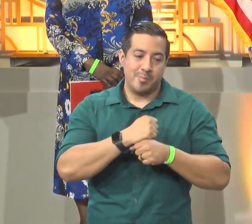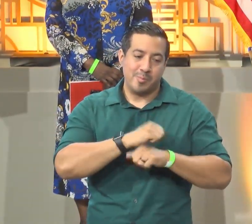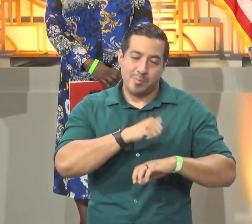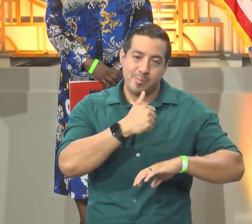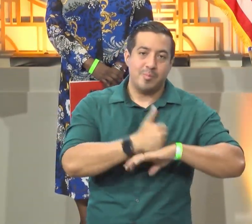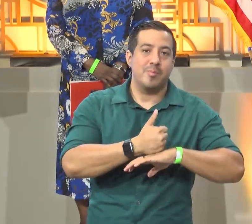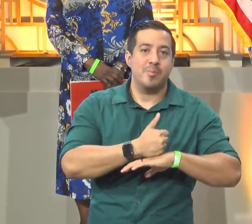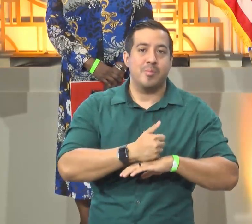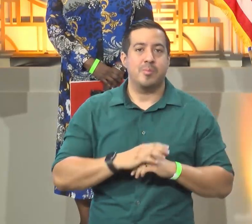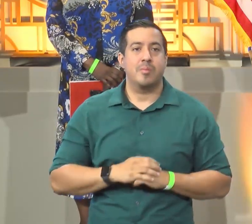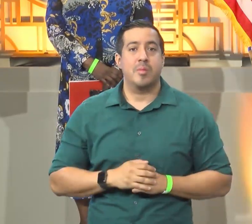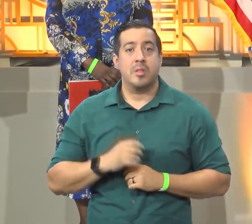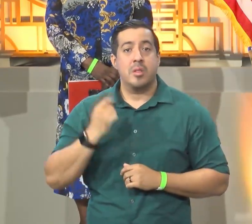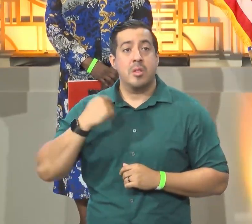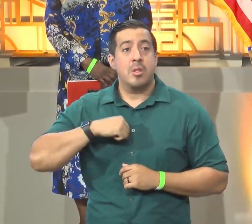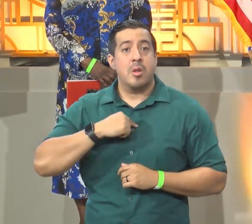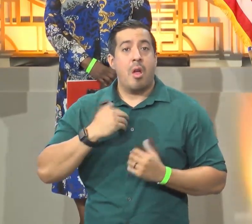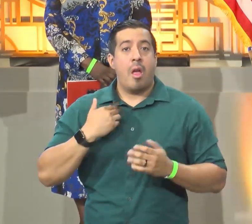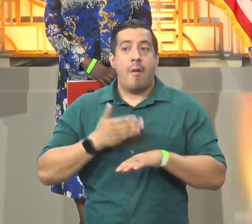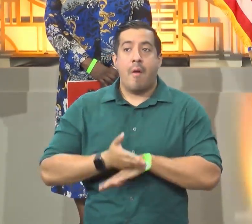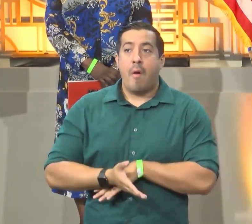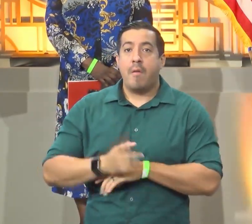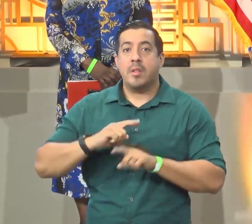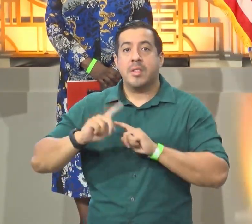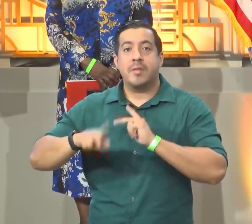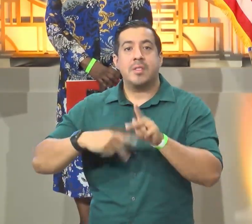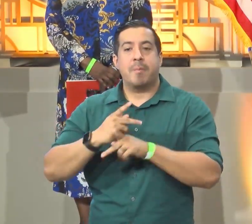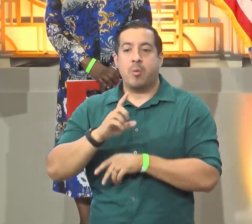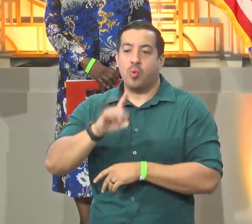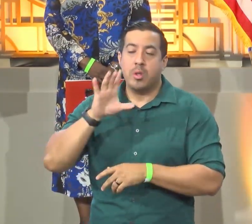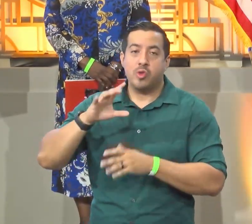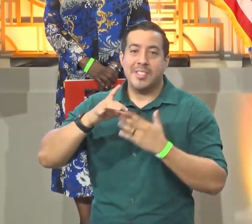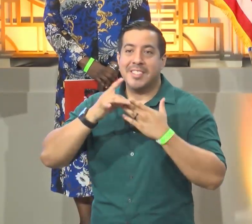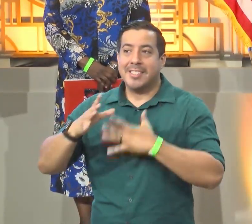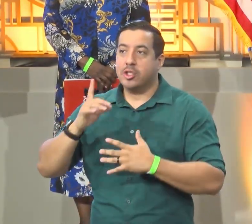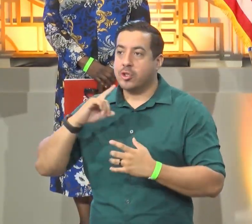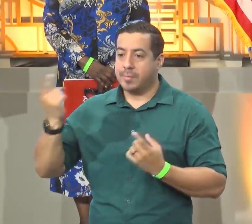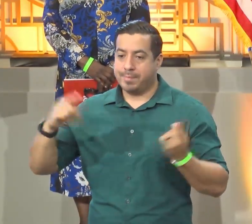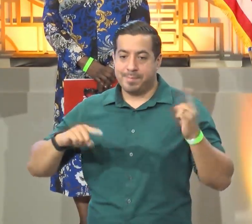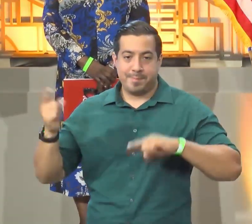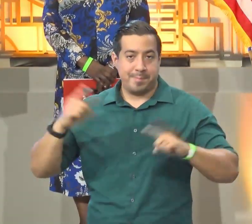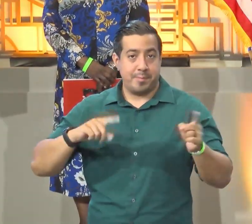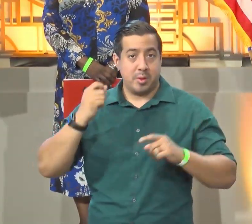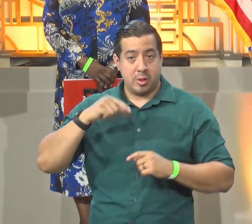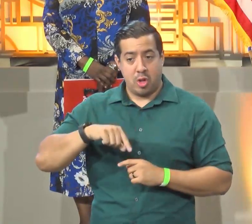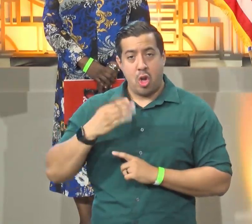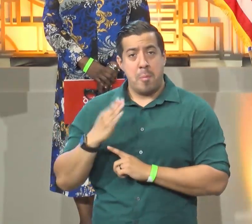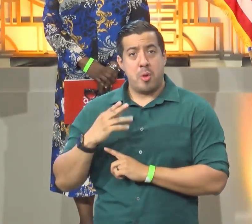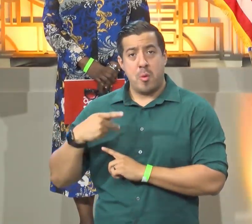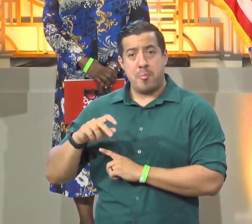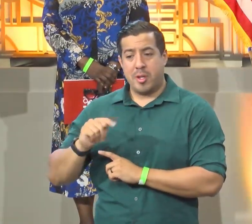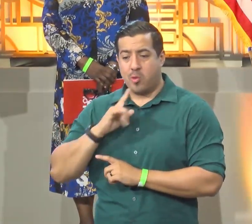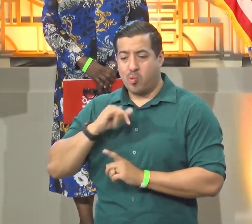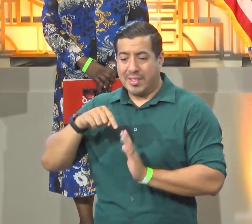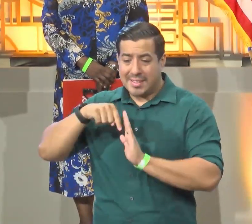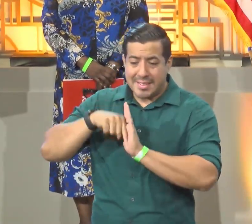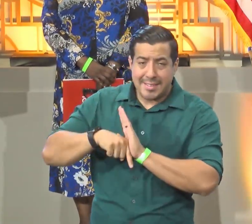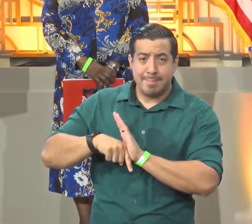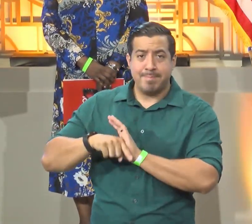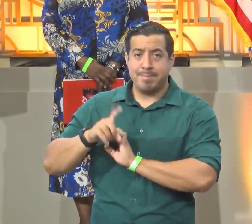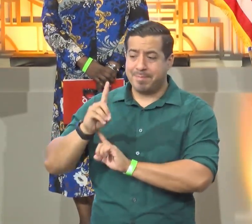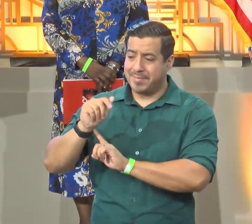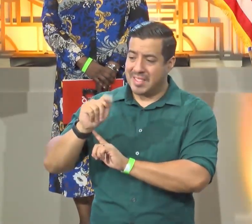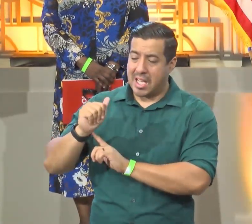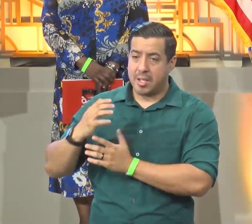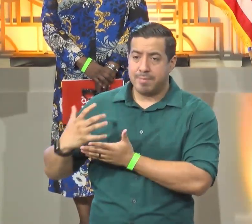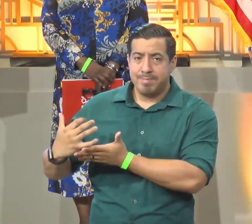culminating effort involving more than 100 cross-sector leaders over the past 5 months The blueprint is a deep analysis of data and research